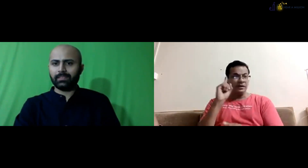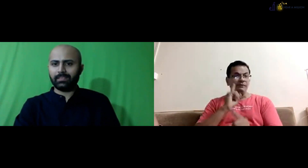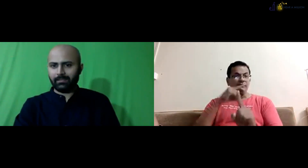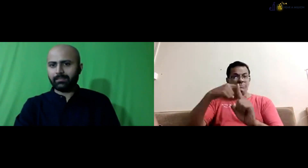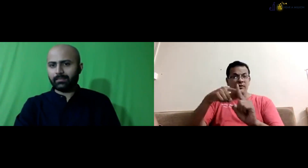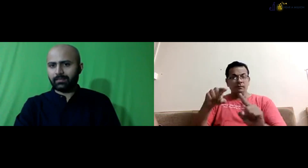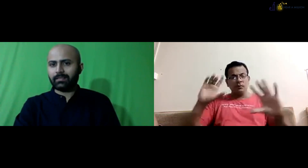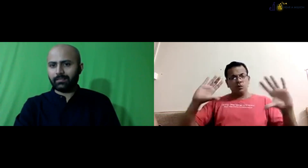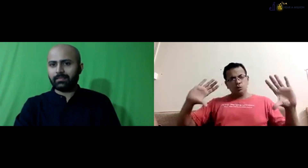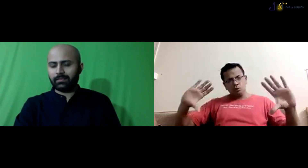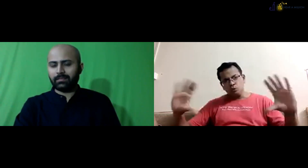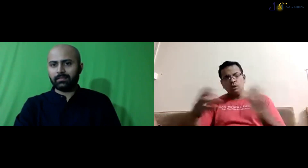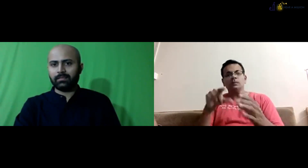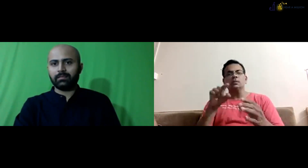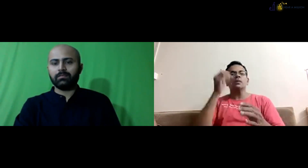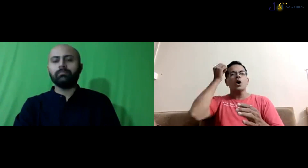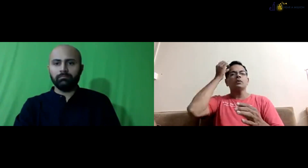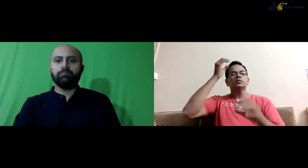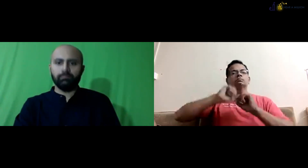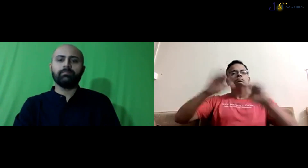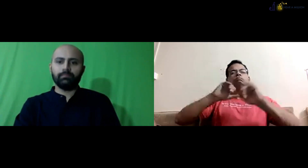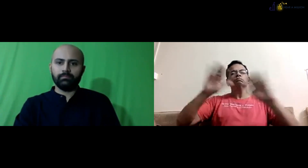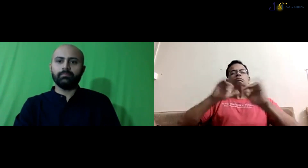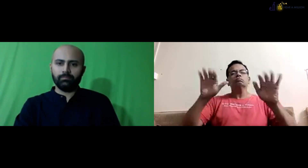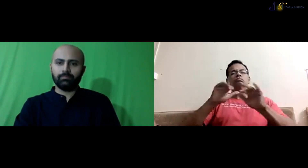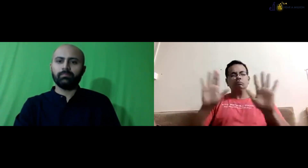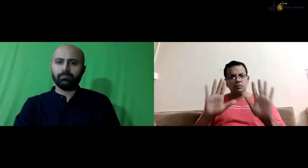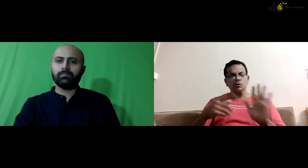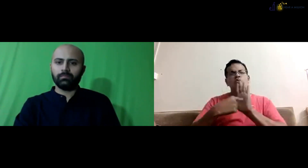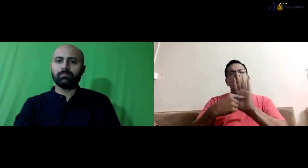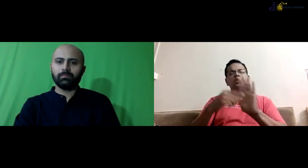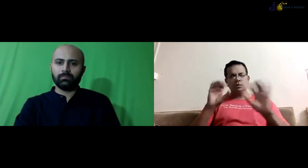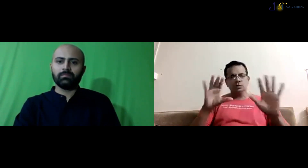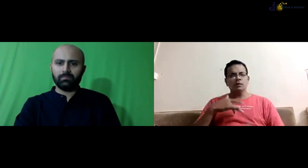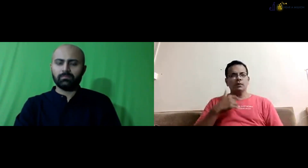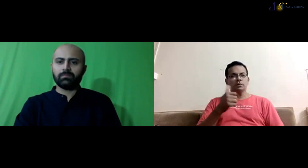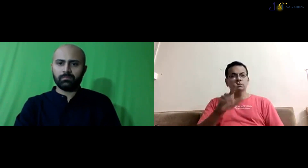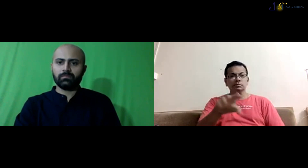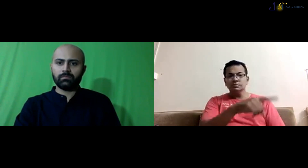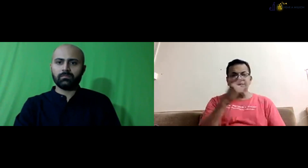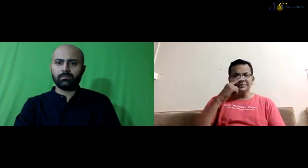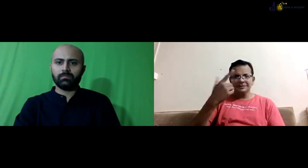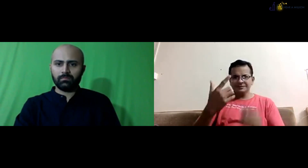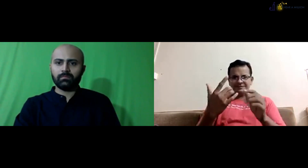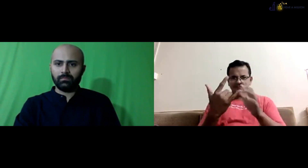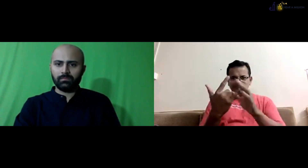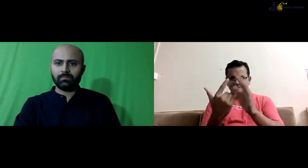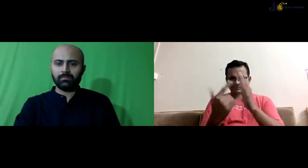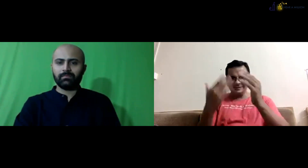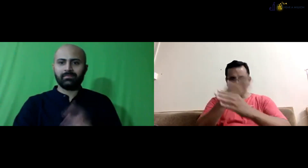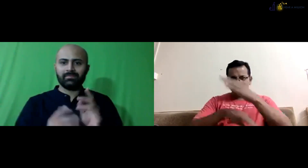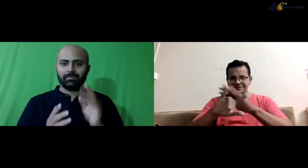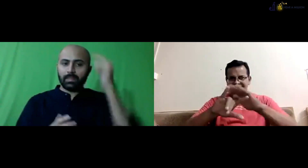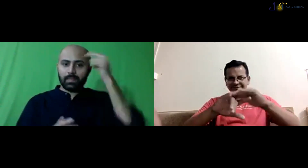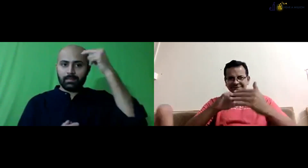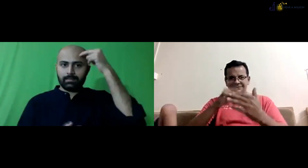time. So deaf plus, it means deaf and also the individual having another disability, we need to